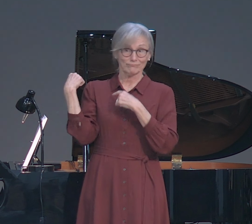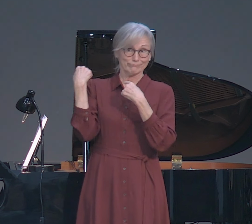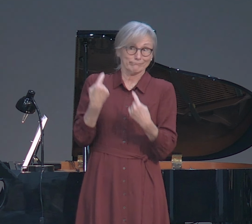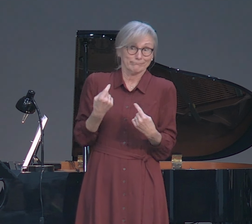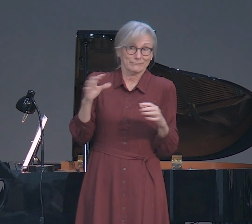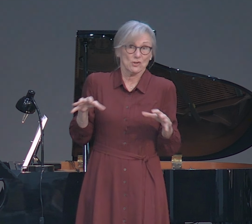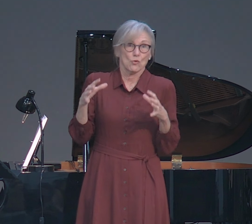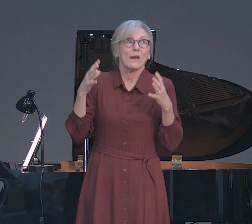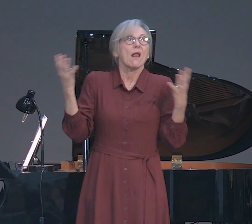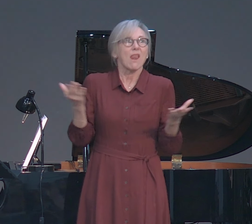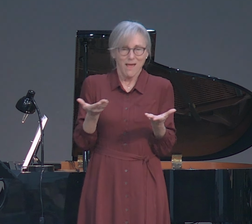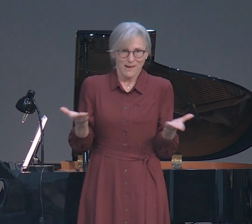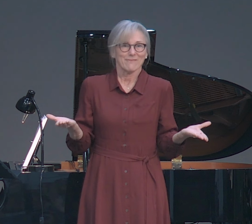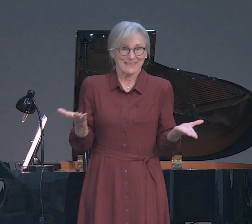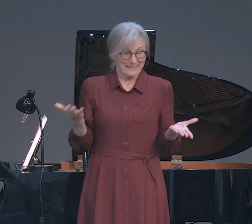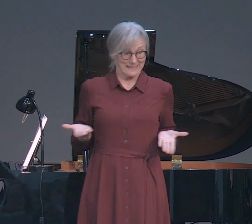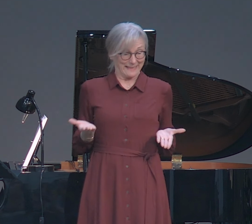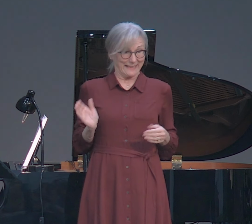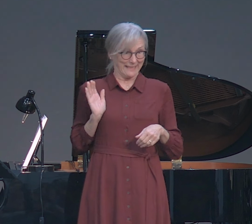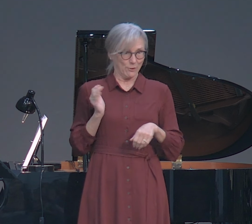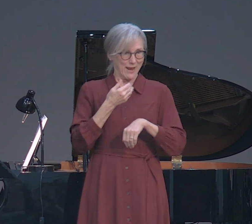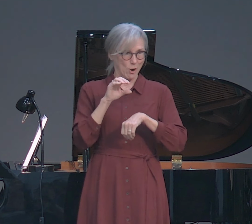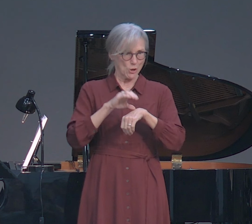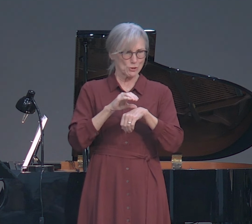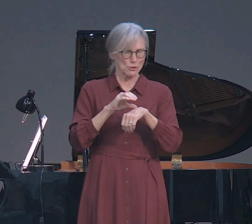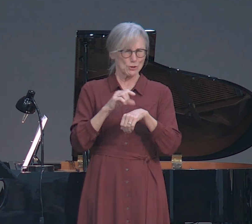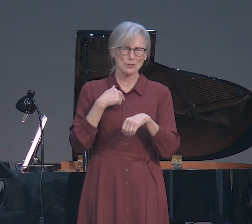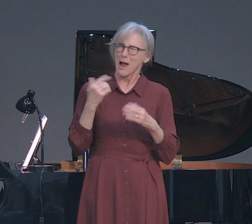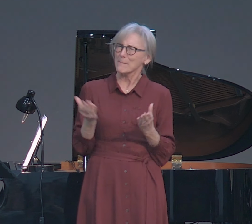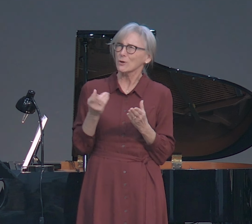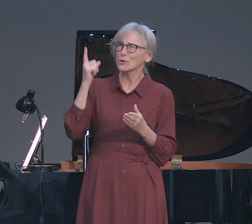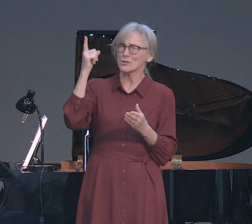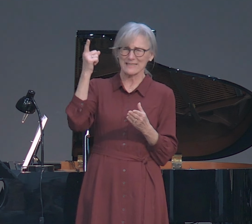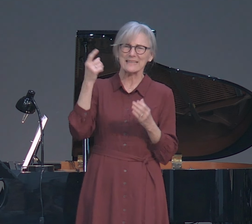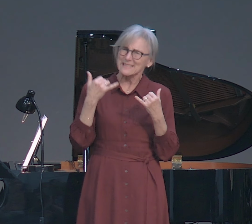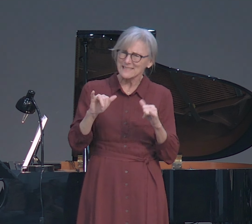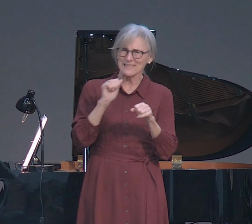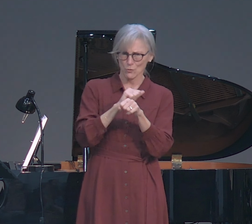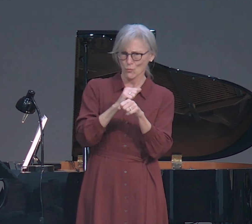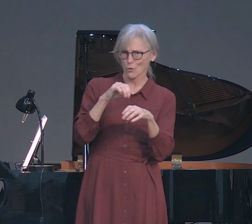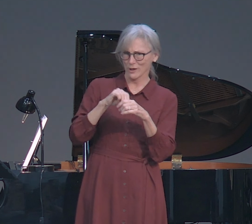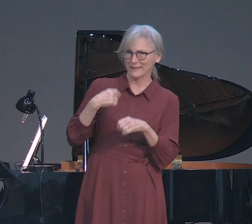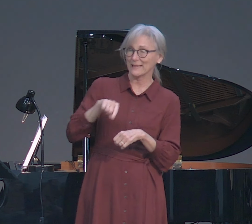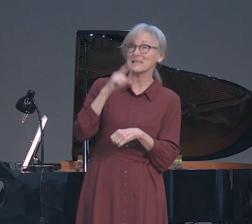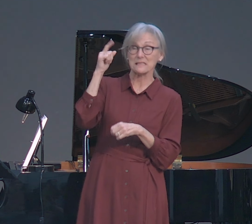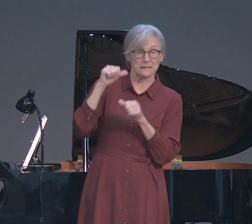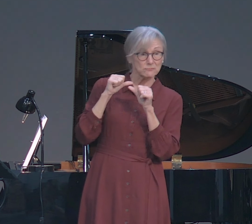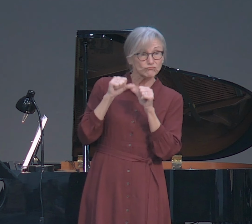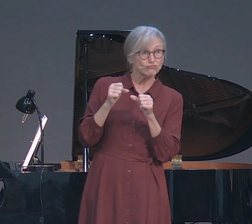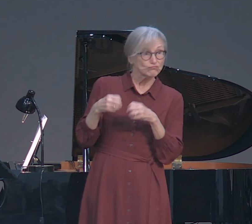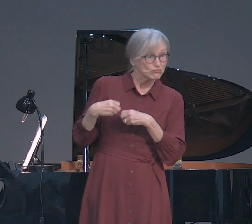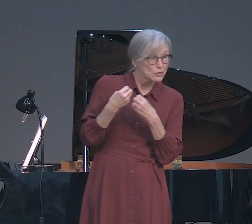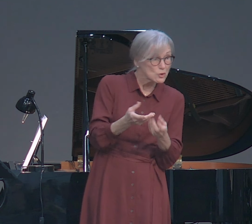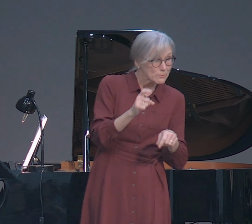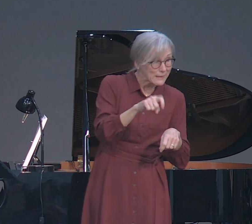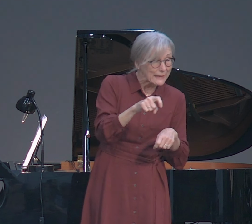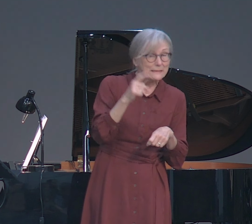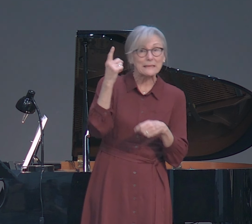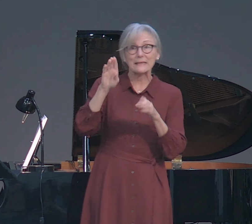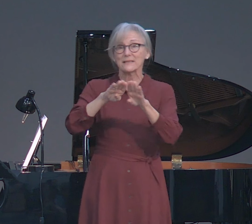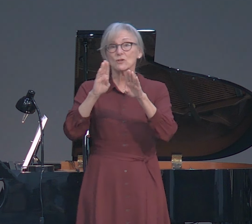I'm so encouraged that our God is not finished with us yet. So He continues to supply our needs. He's opening doors for